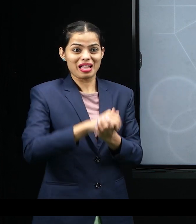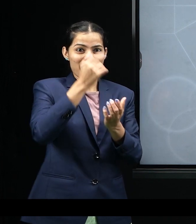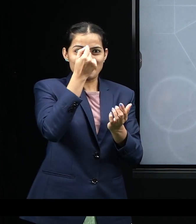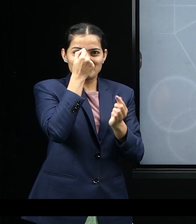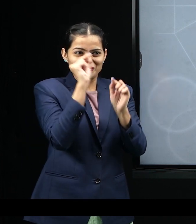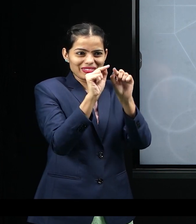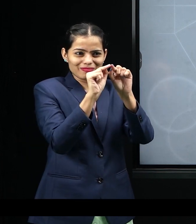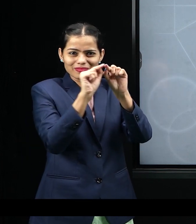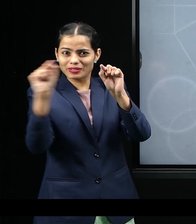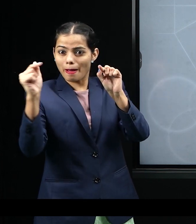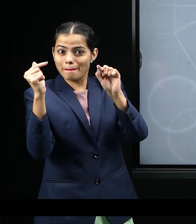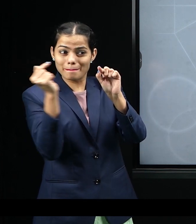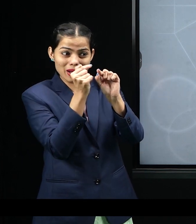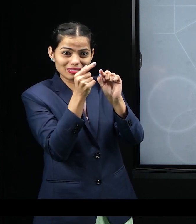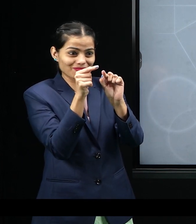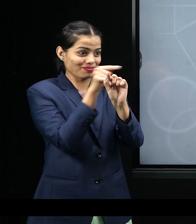and integers.